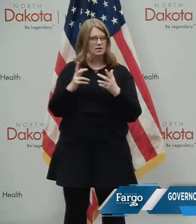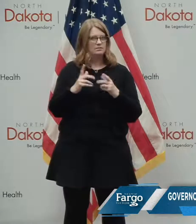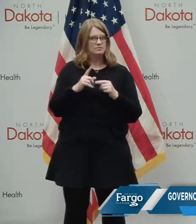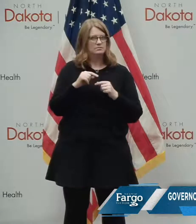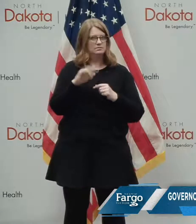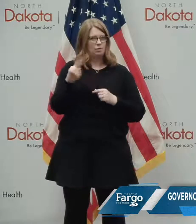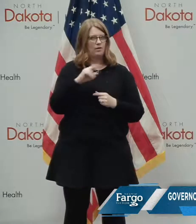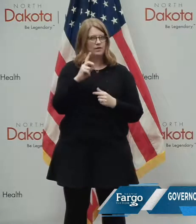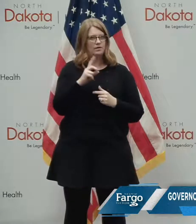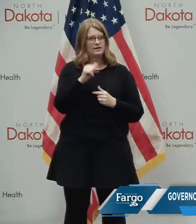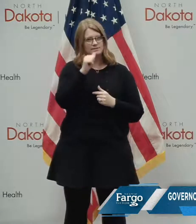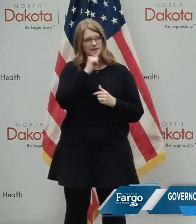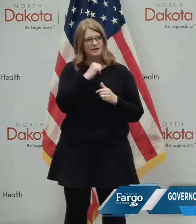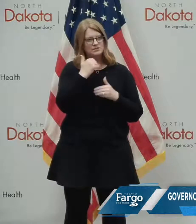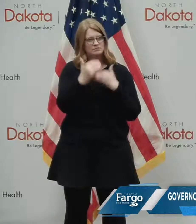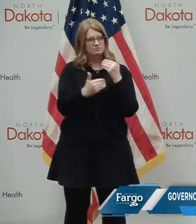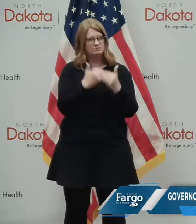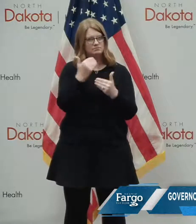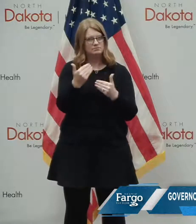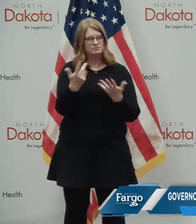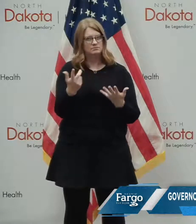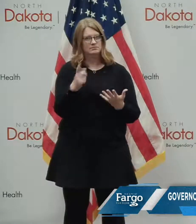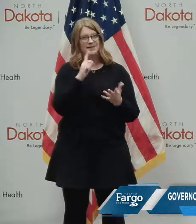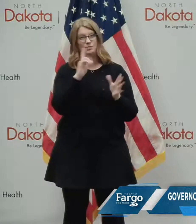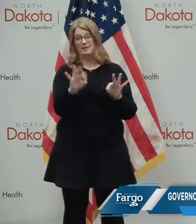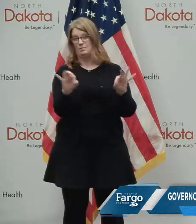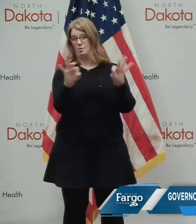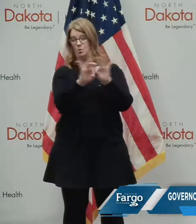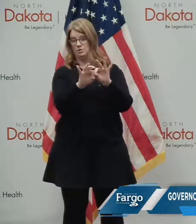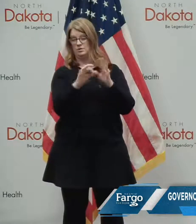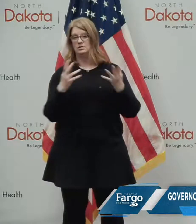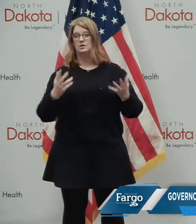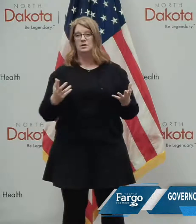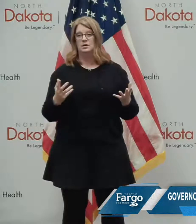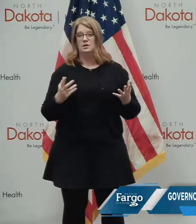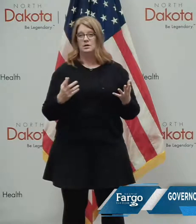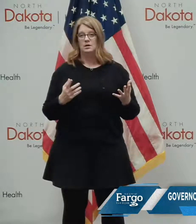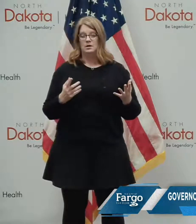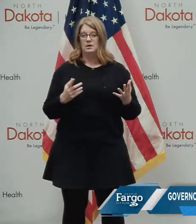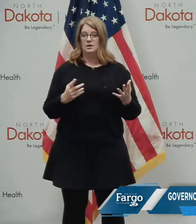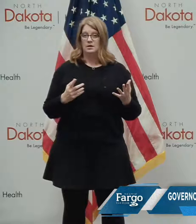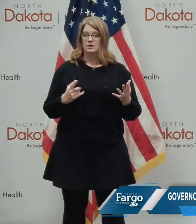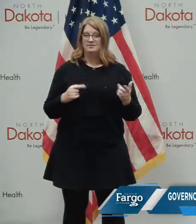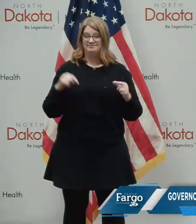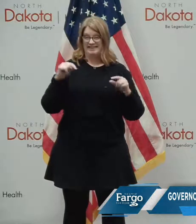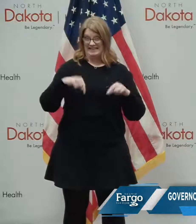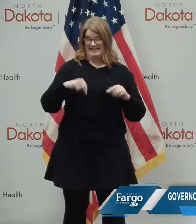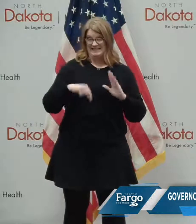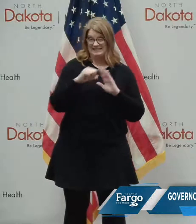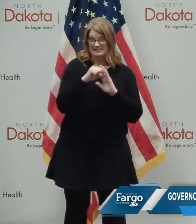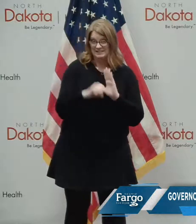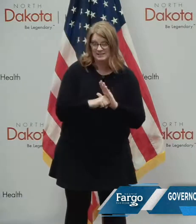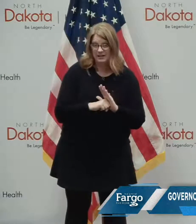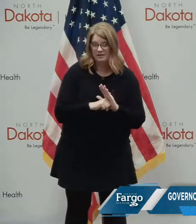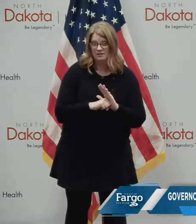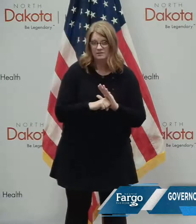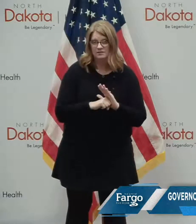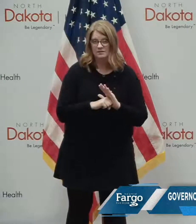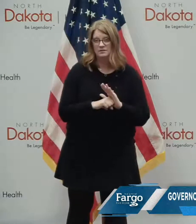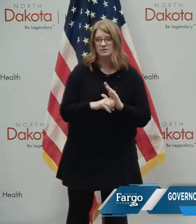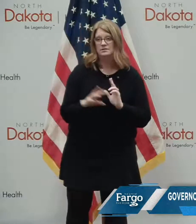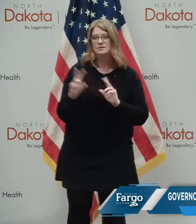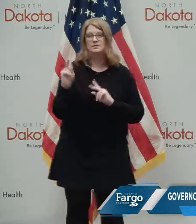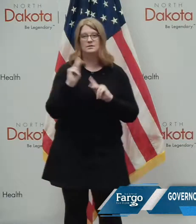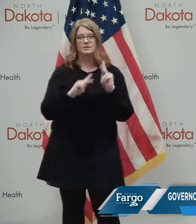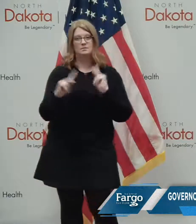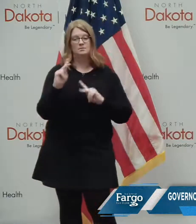that, and I think the key here is how do we get through in a state like ours where people have a deep